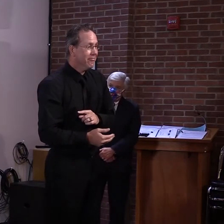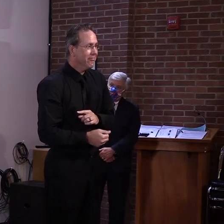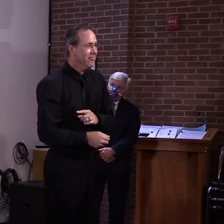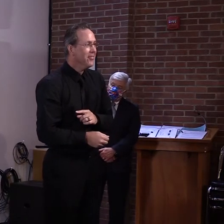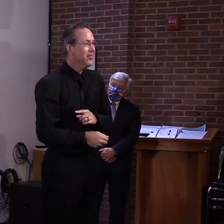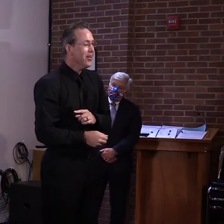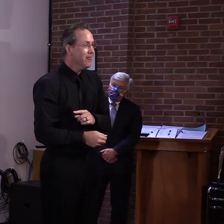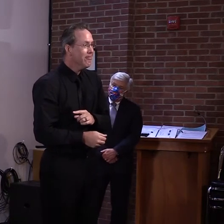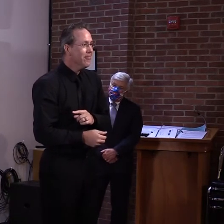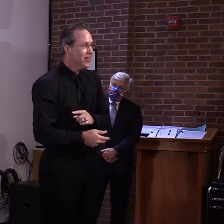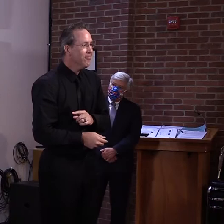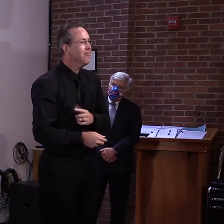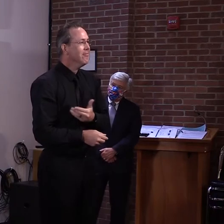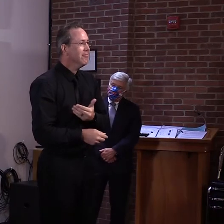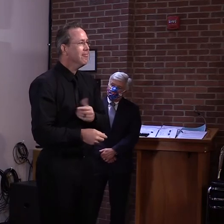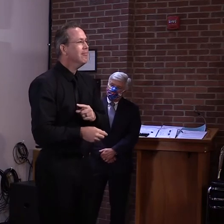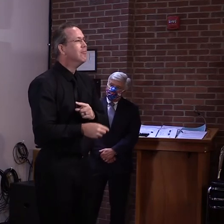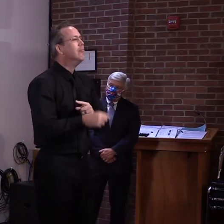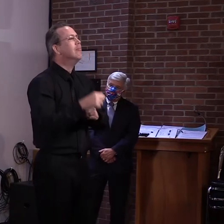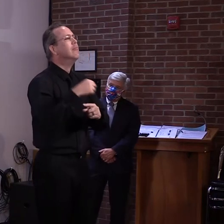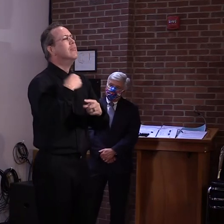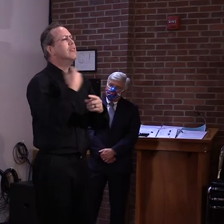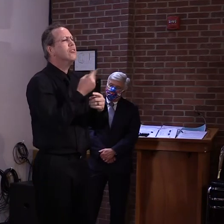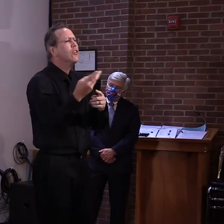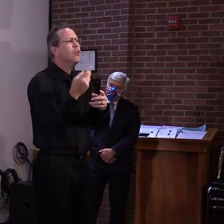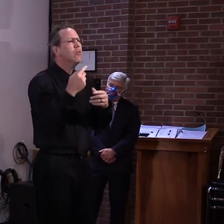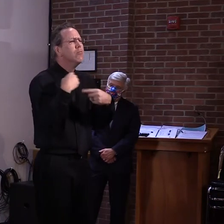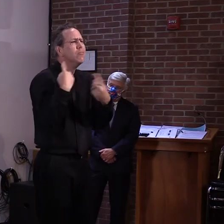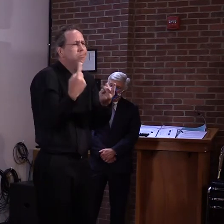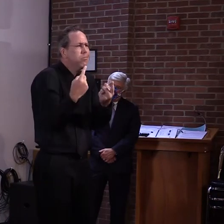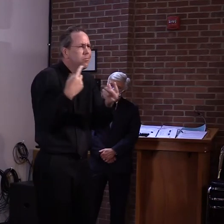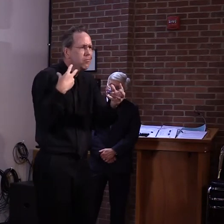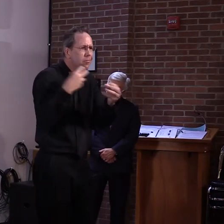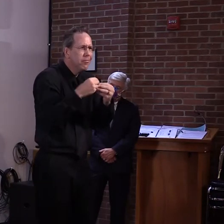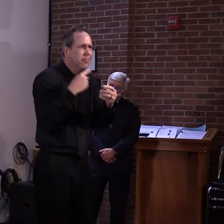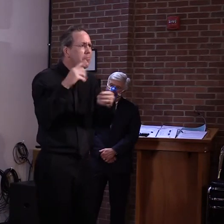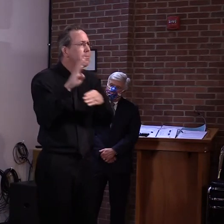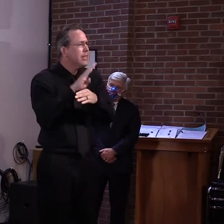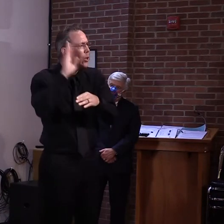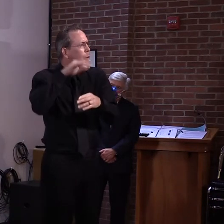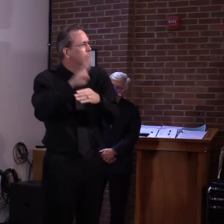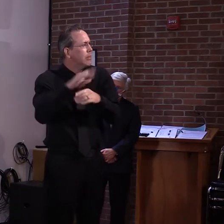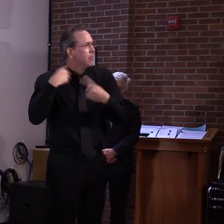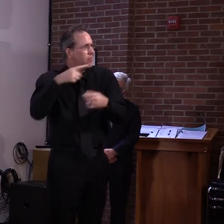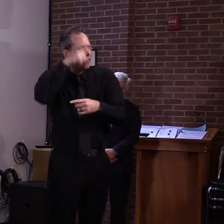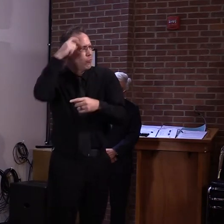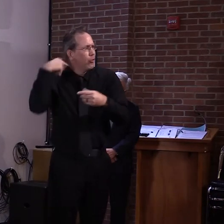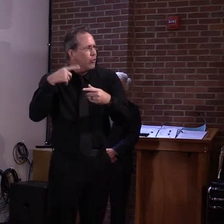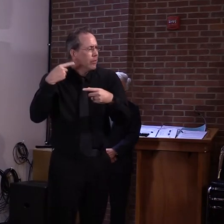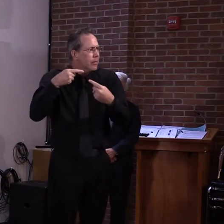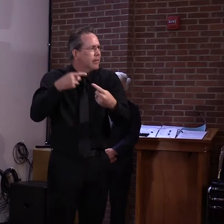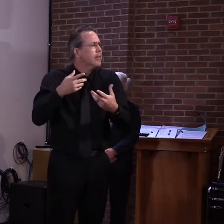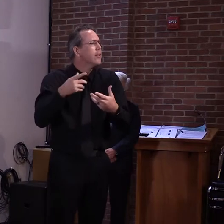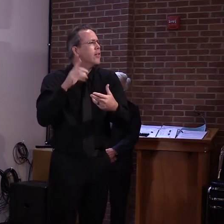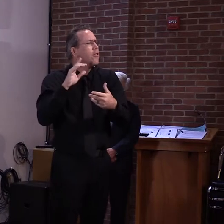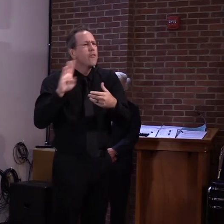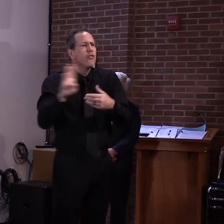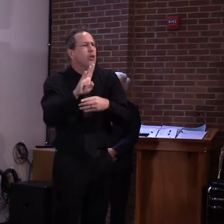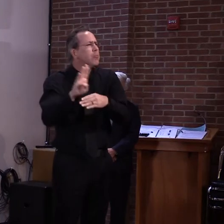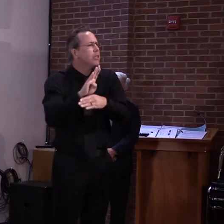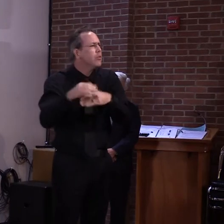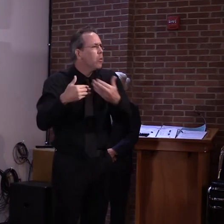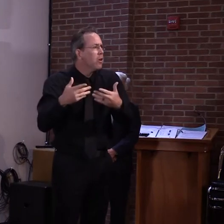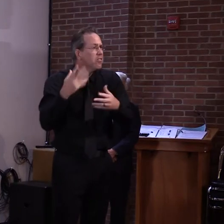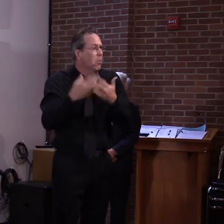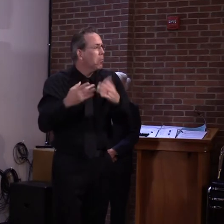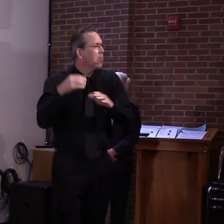headwind over the last few months, obviously the hardest hit sector of the economy. So we want to give